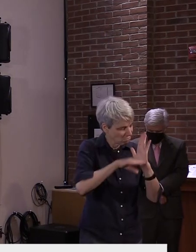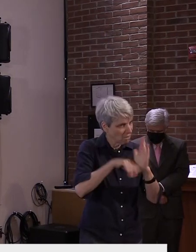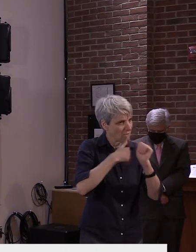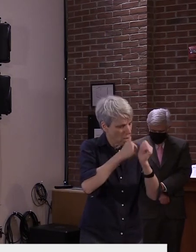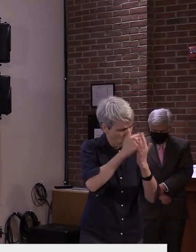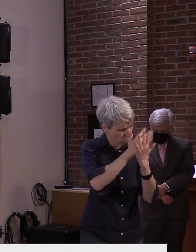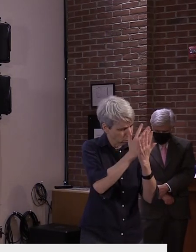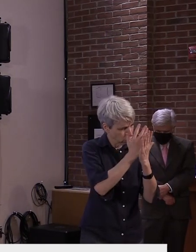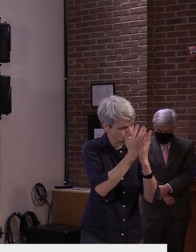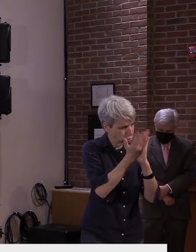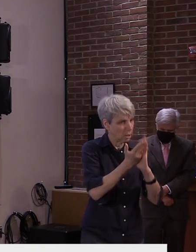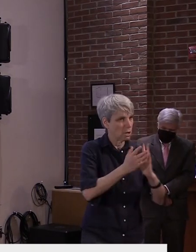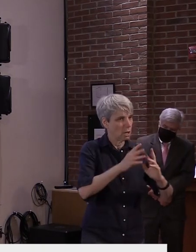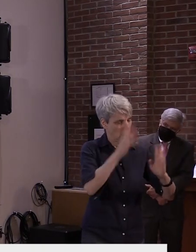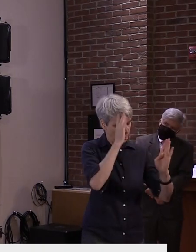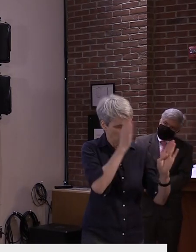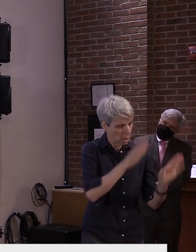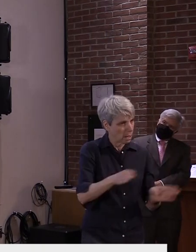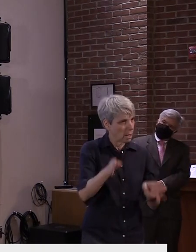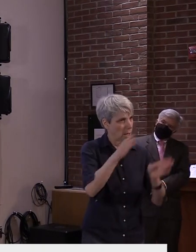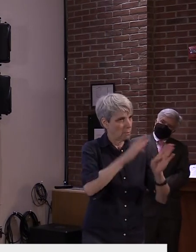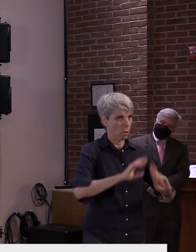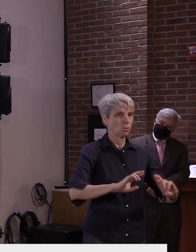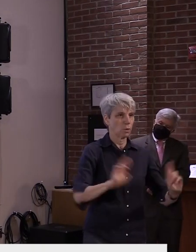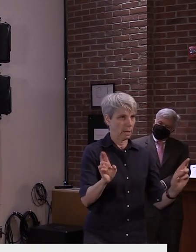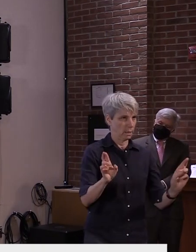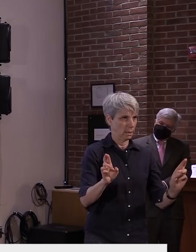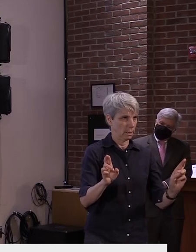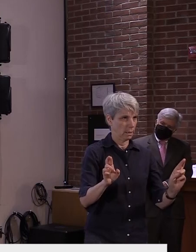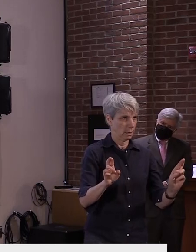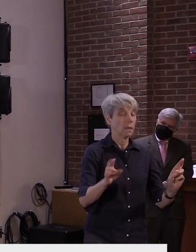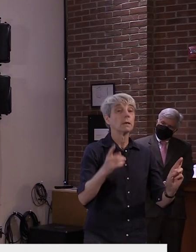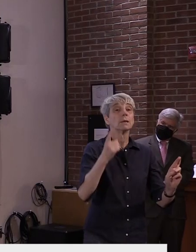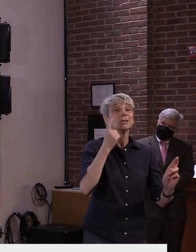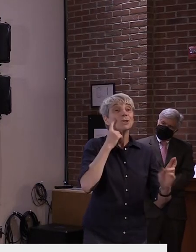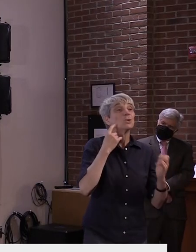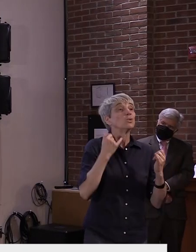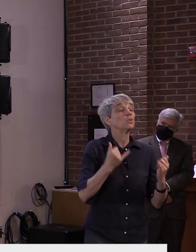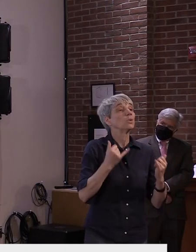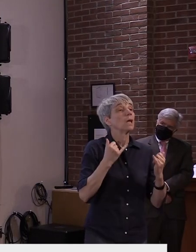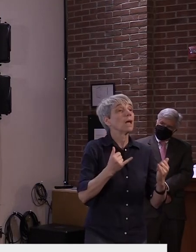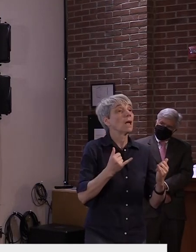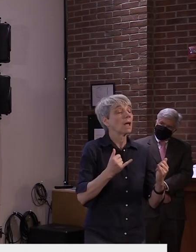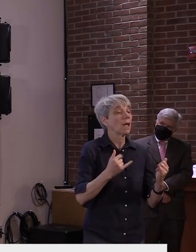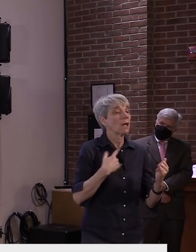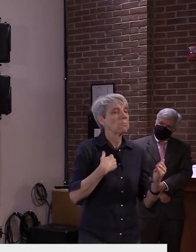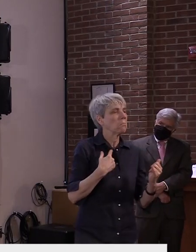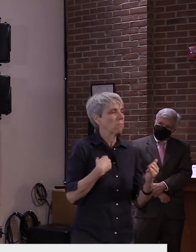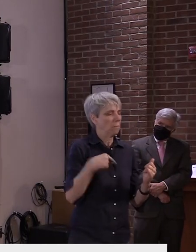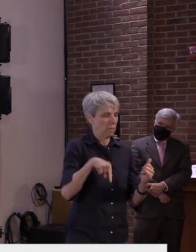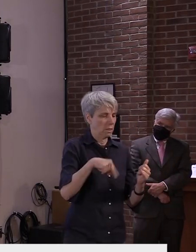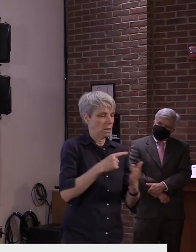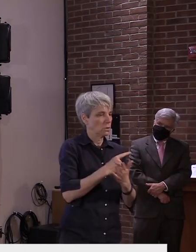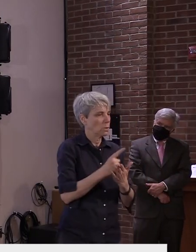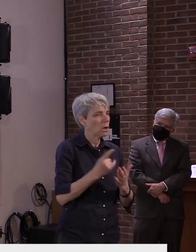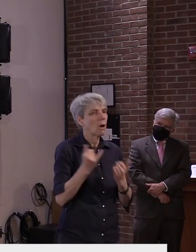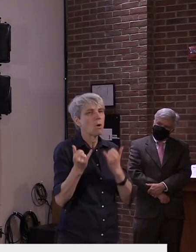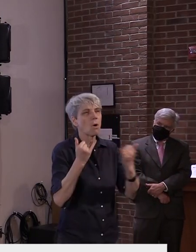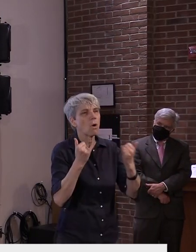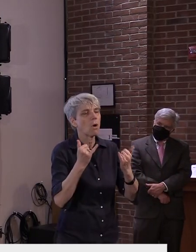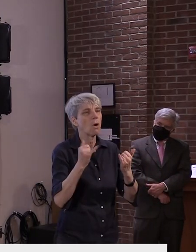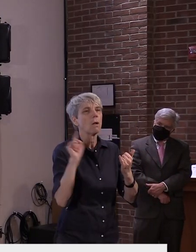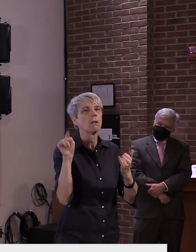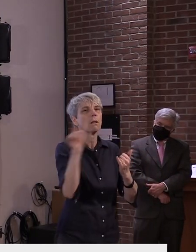more. From an informal survey I conducted today on my weekly call with the health centers at